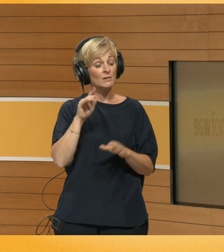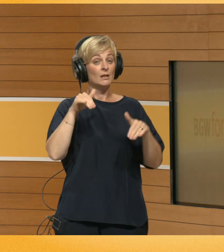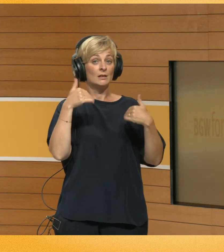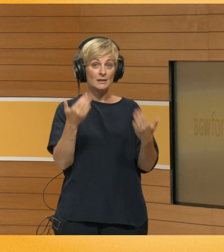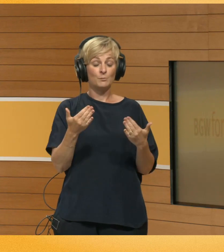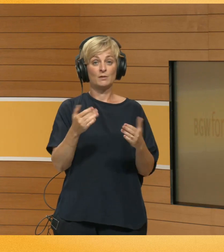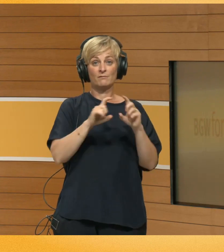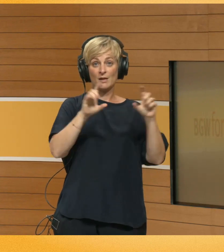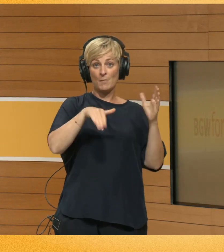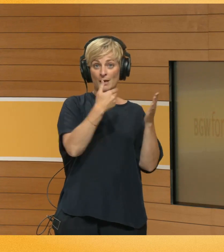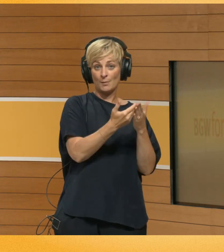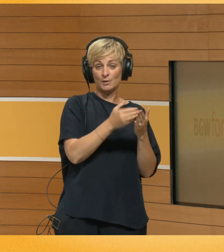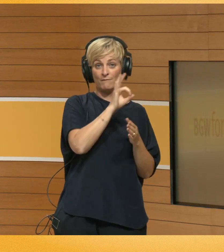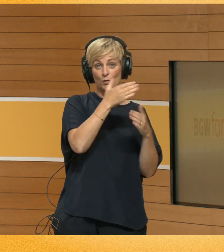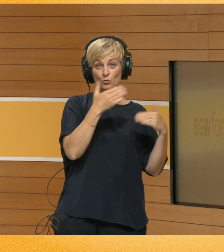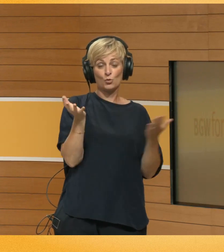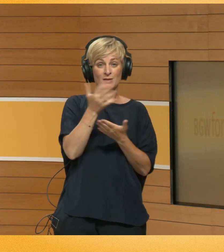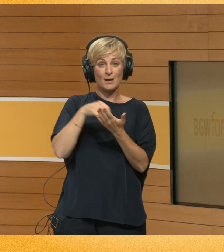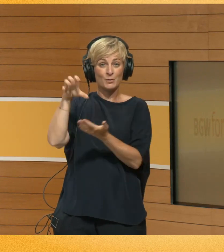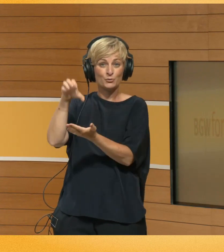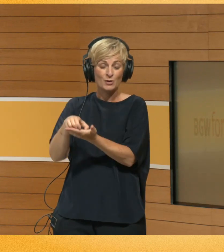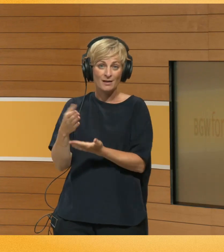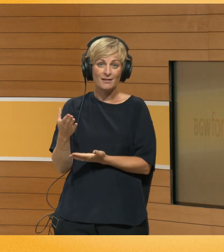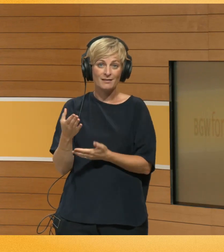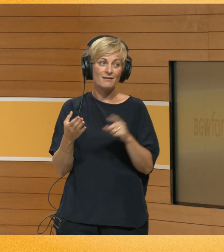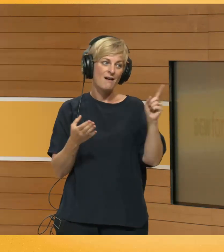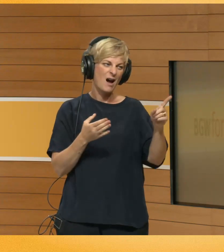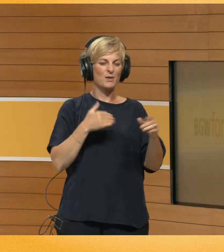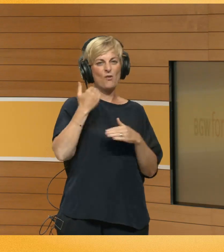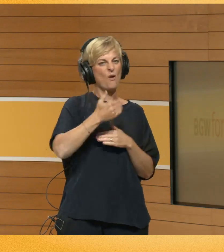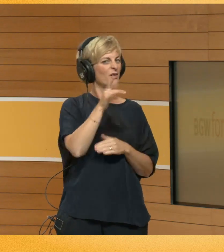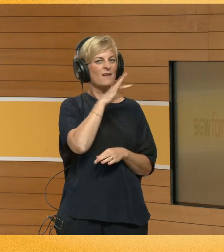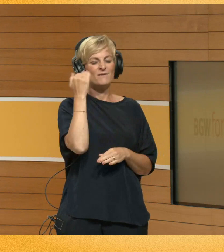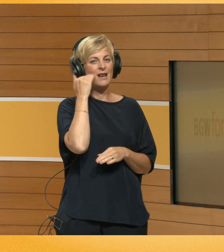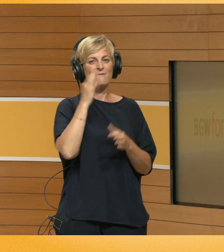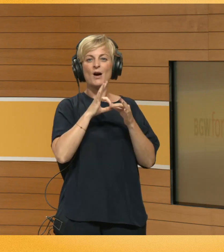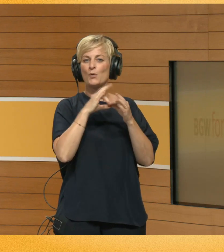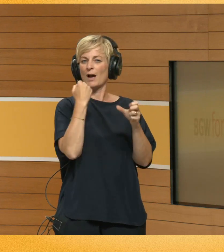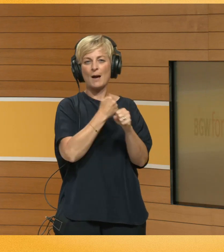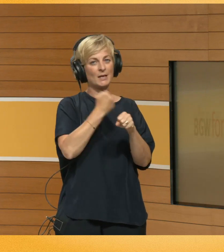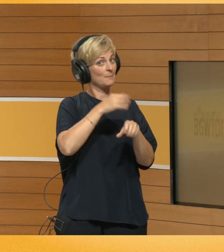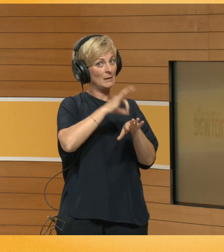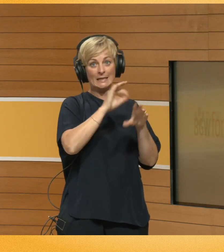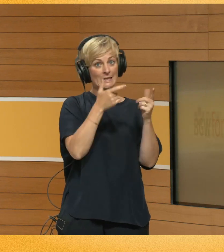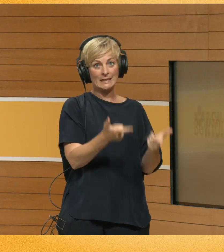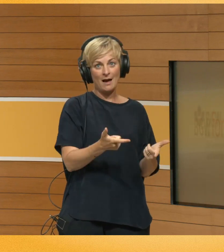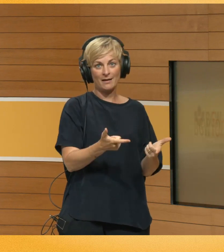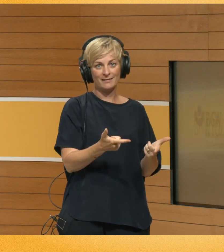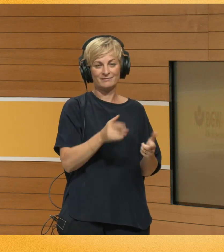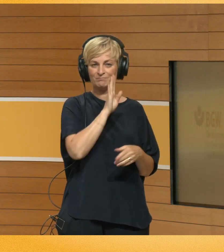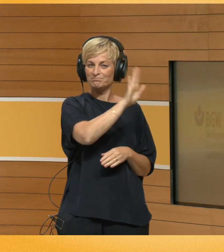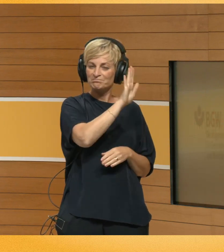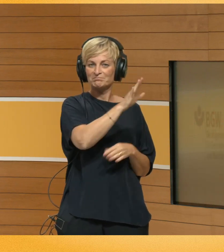of expertise in occupational health and MSD prevention. So having these guidelines would also help